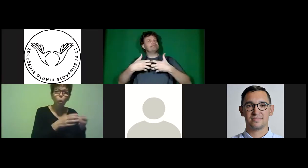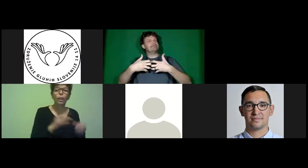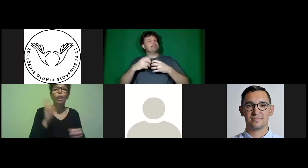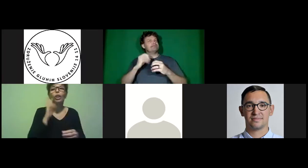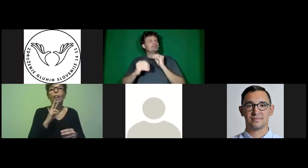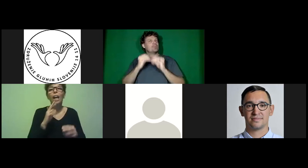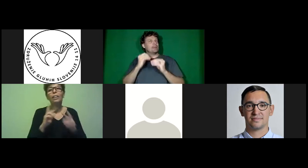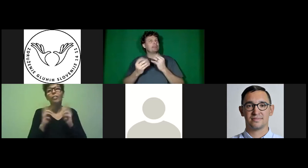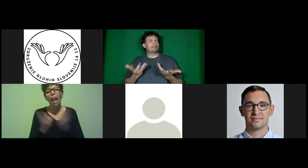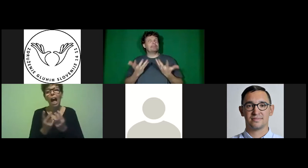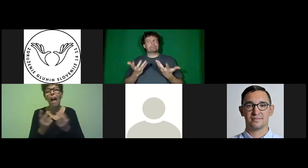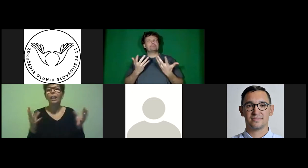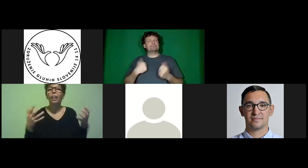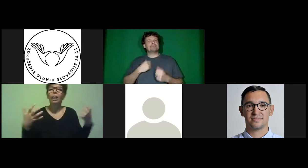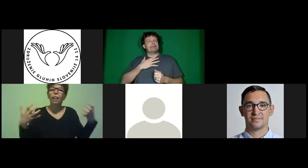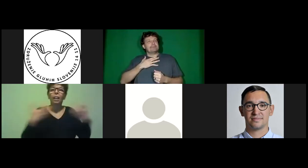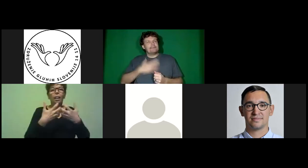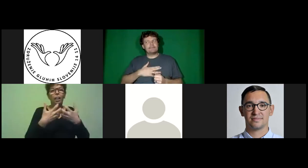So